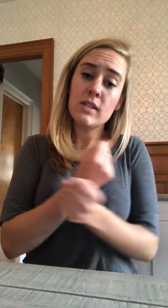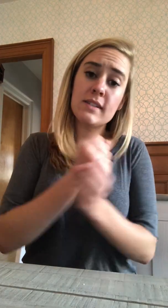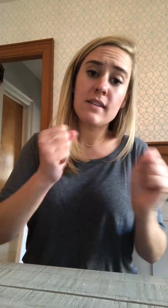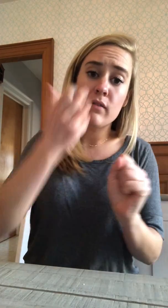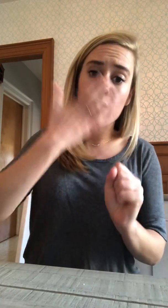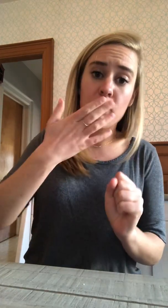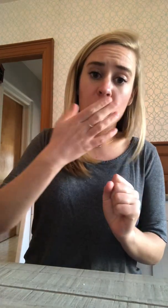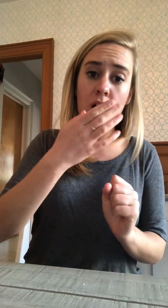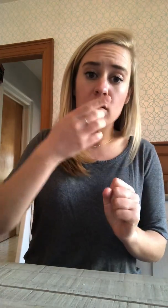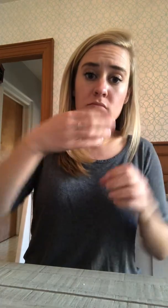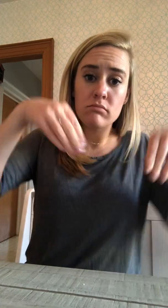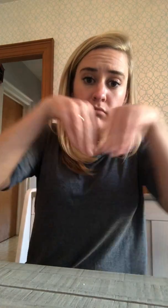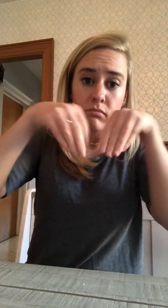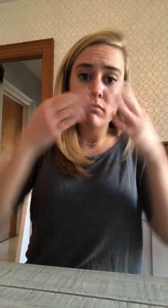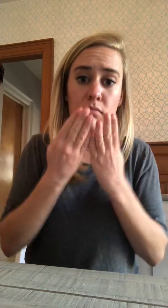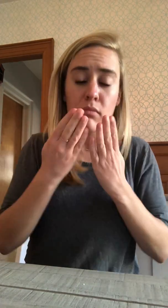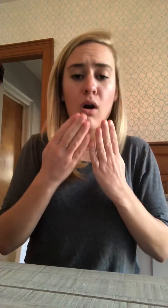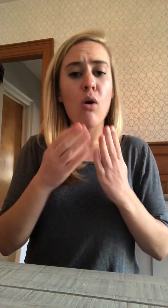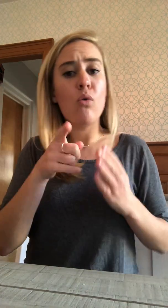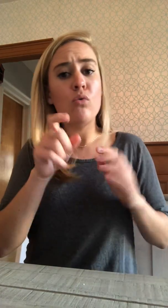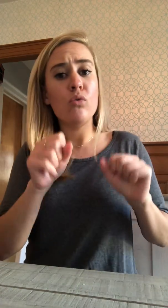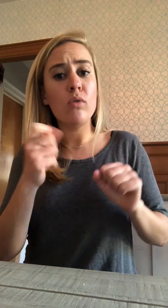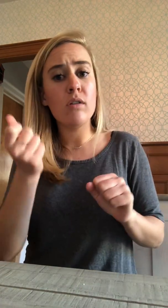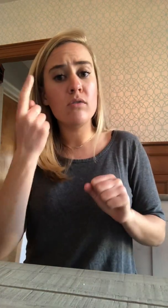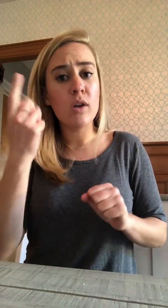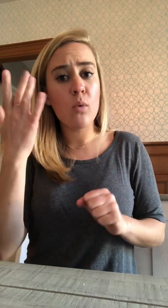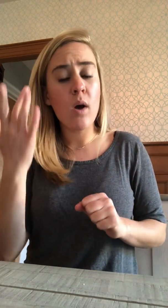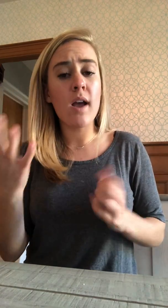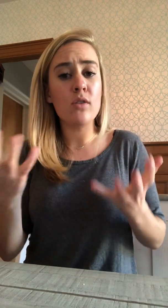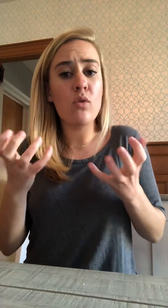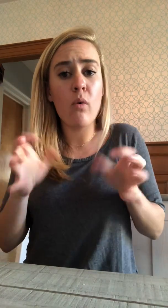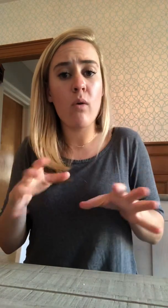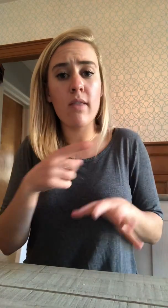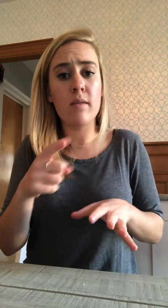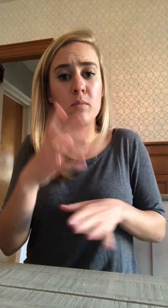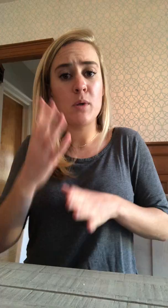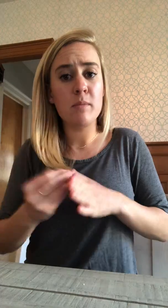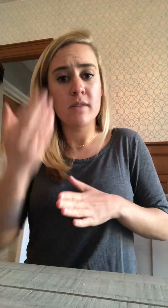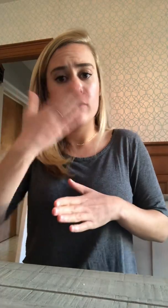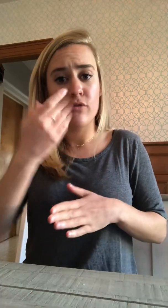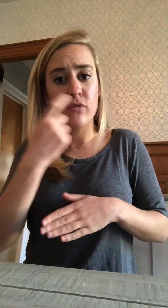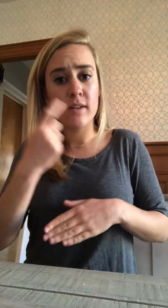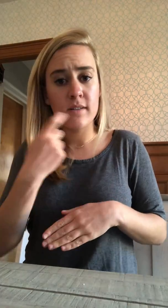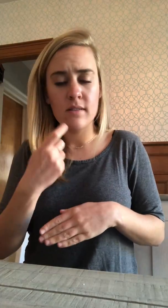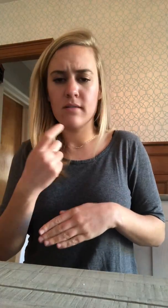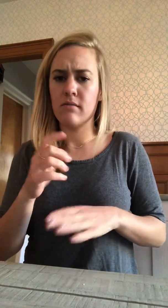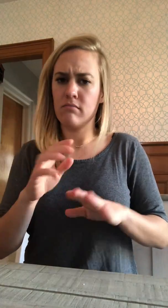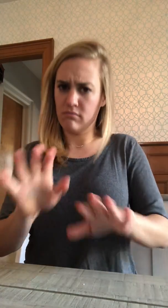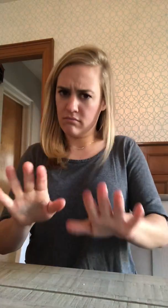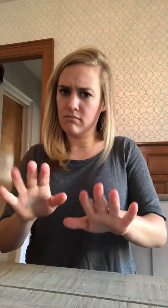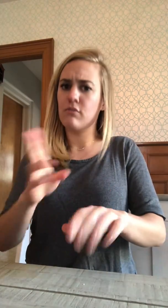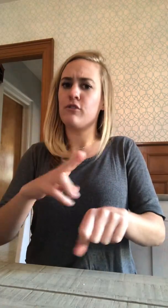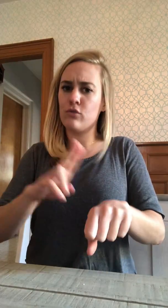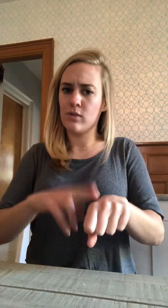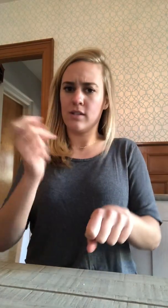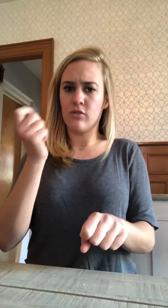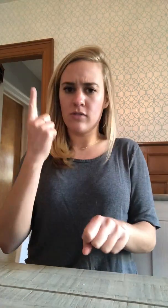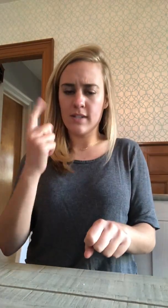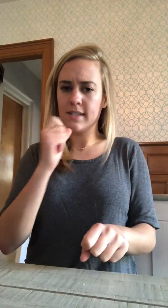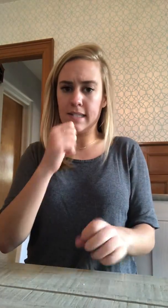want my daughter to be missing any front teeth. Well, of course I understand that. This is not the ideal situation.